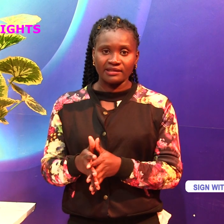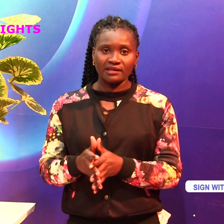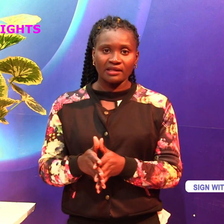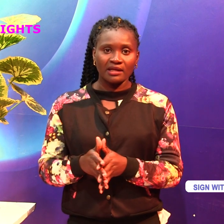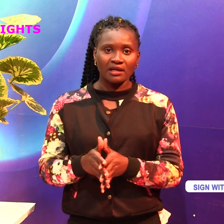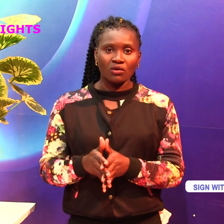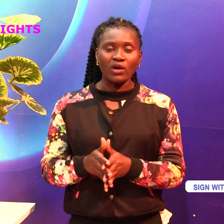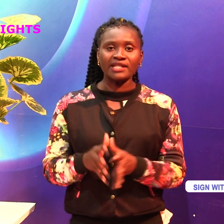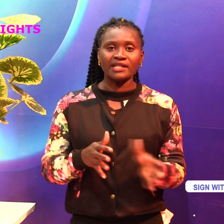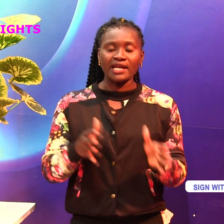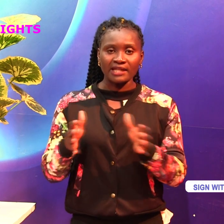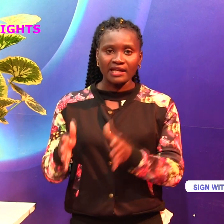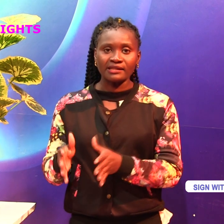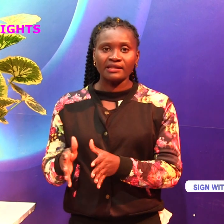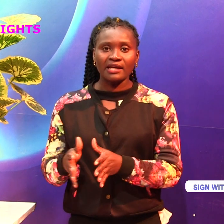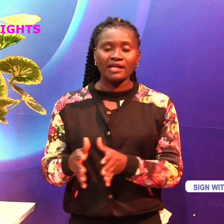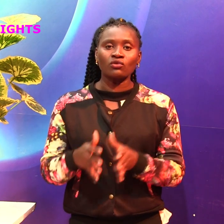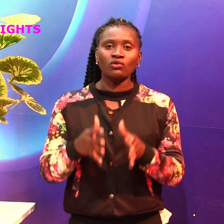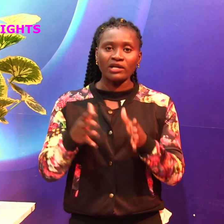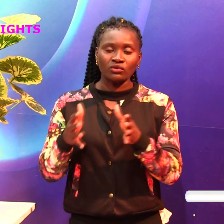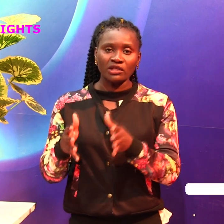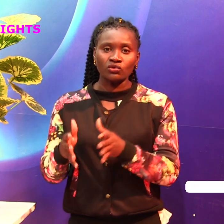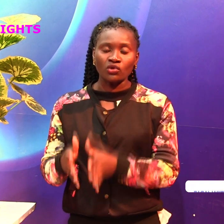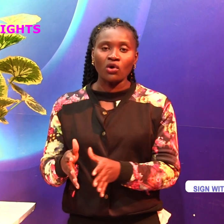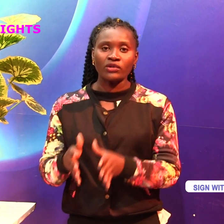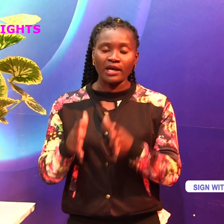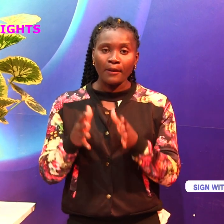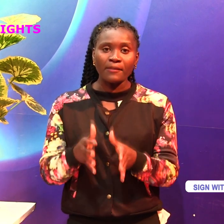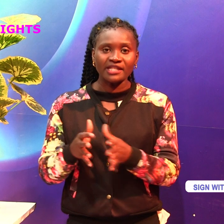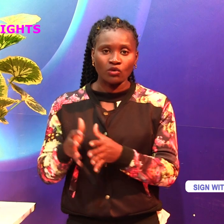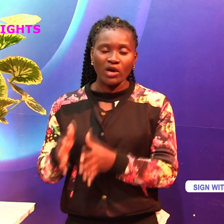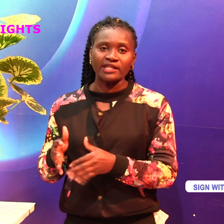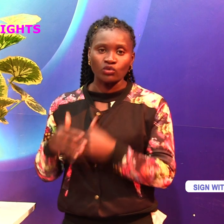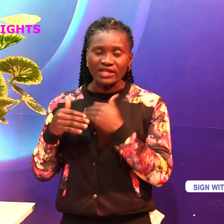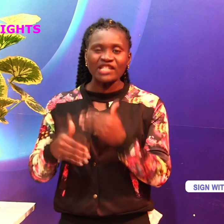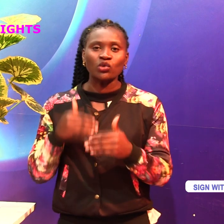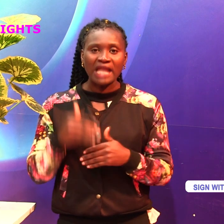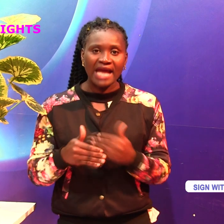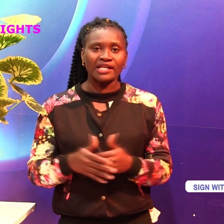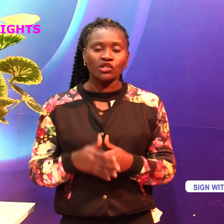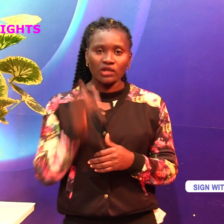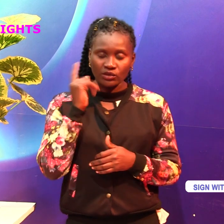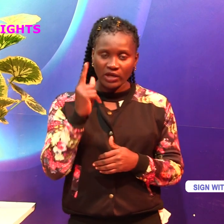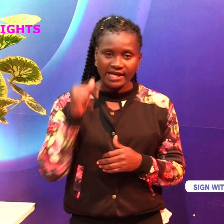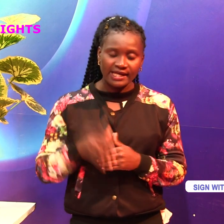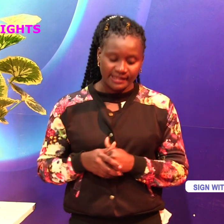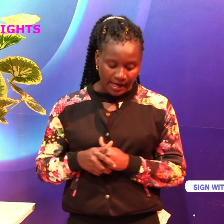rights, what it entails, and what you need to know on the basic words that we need to learn so that you can understand